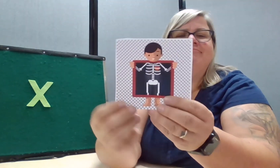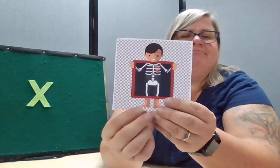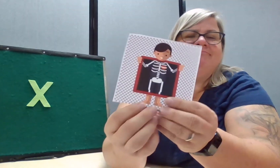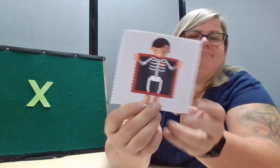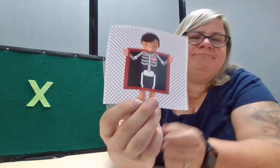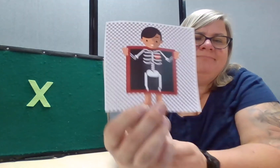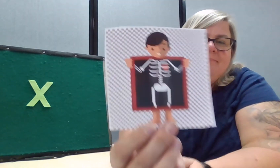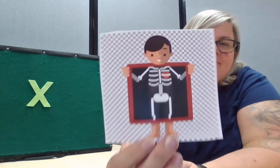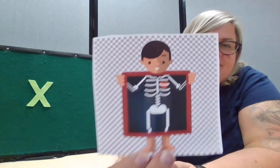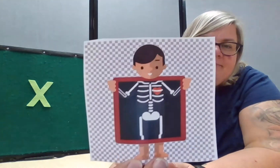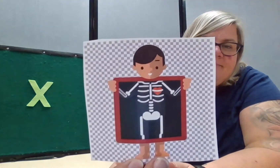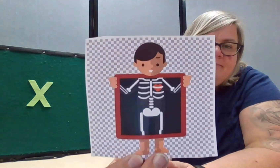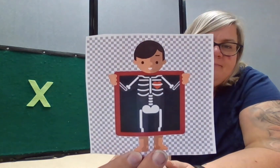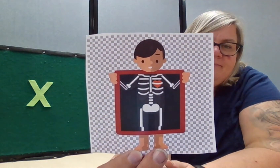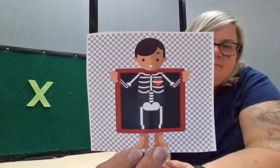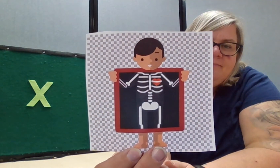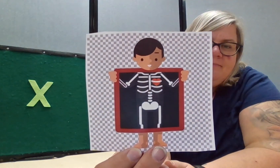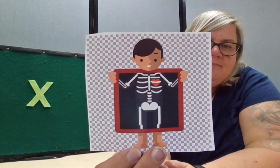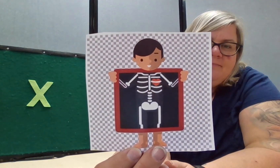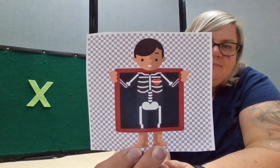An X-ray of a skeleton.